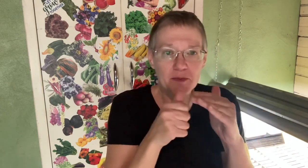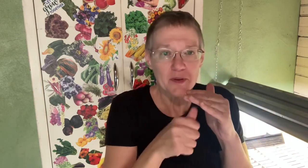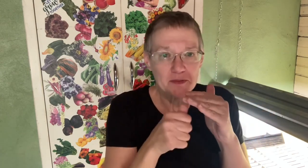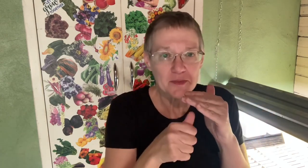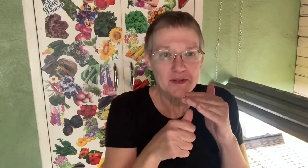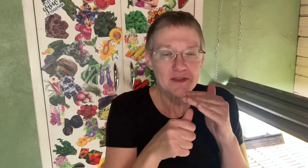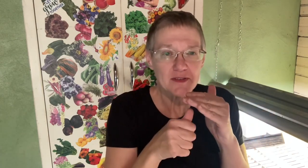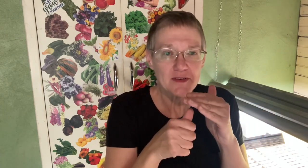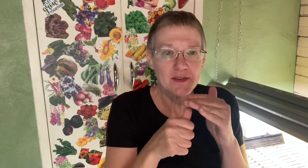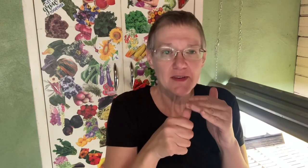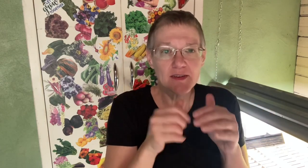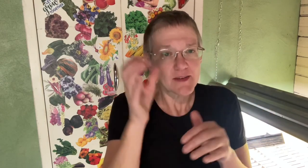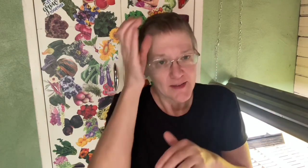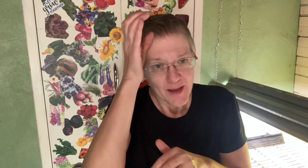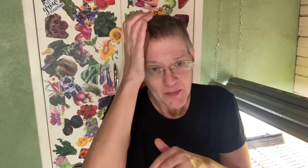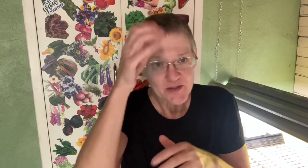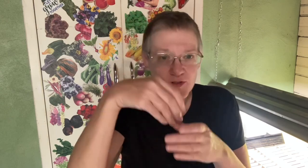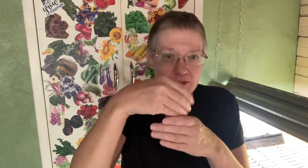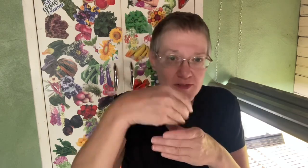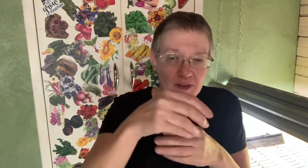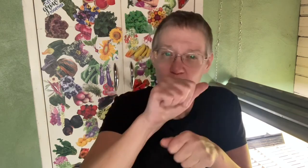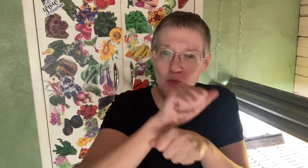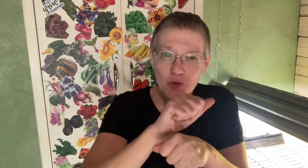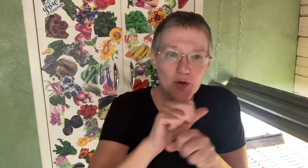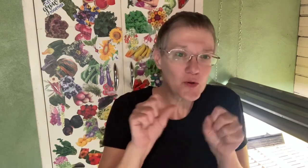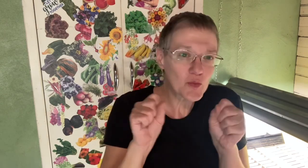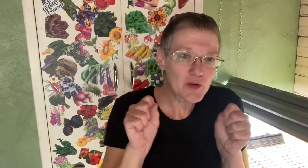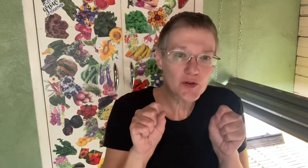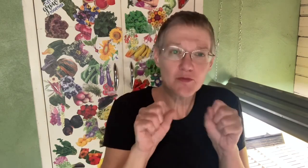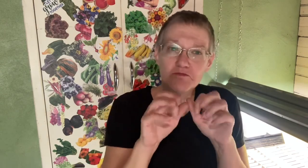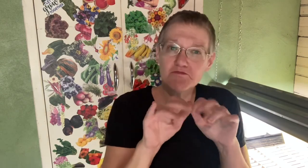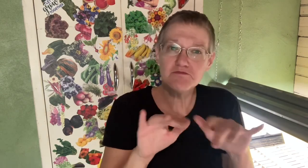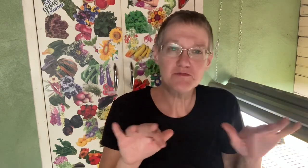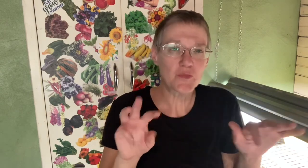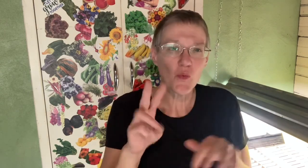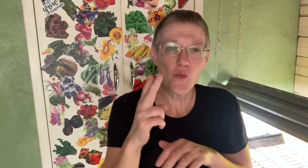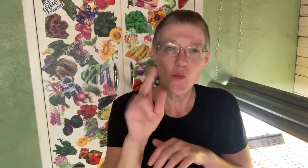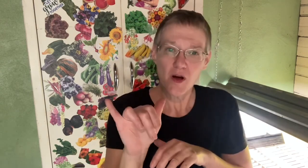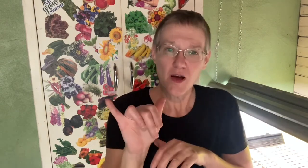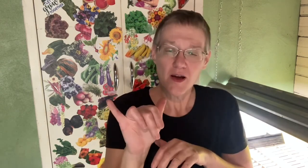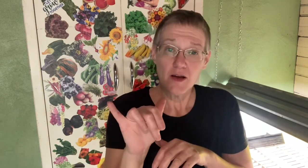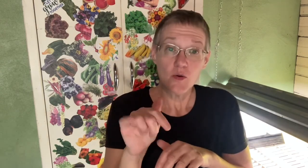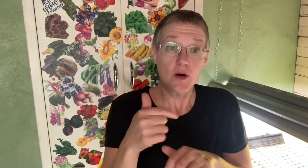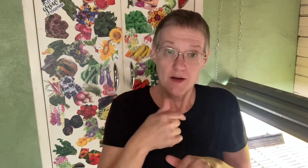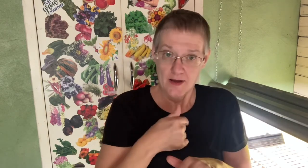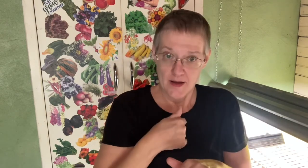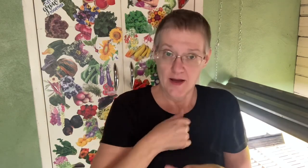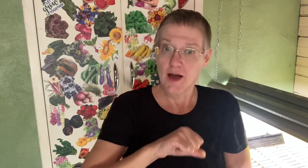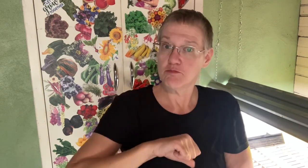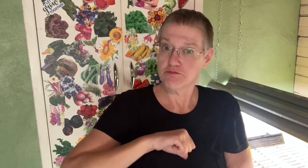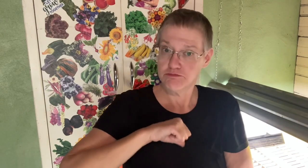do I grow all this food? Lettuce in the basement, cabbage outside, working hard in the